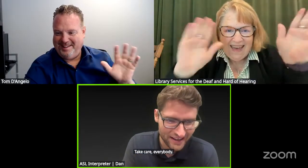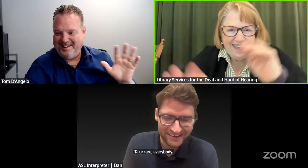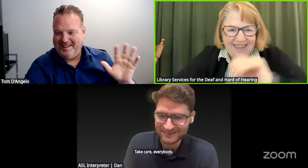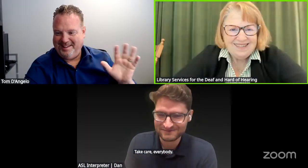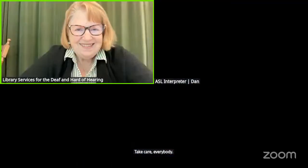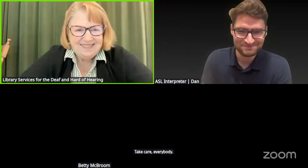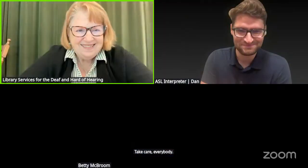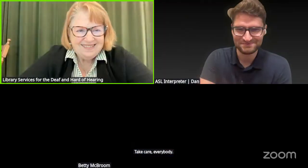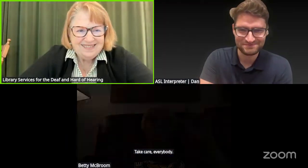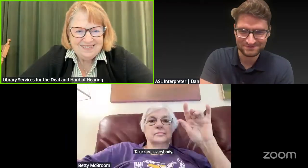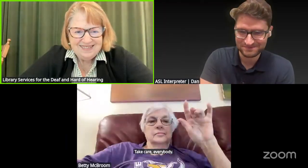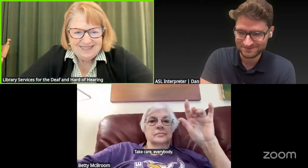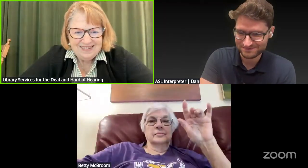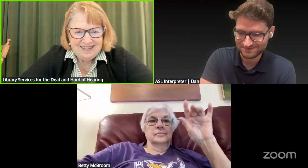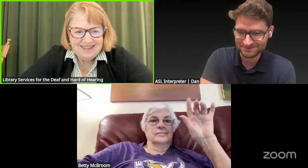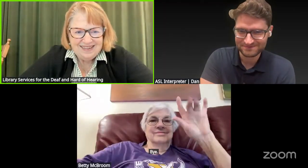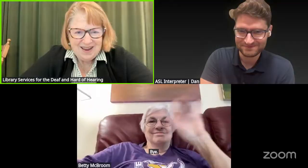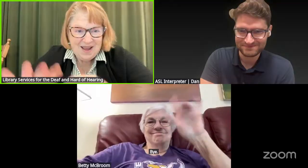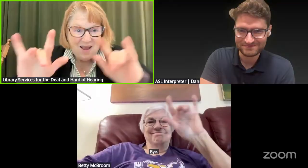Bye.